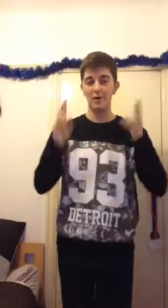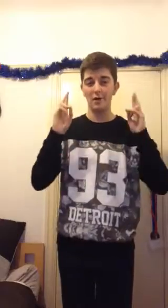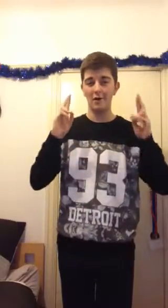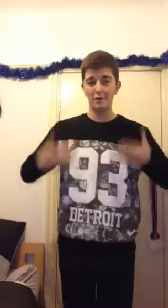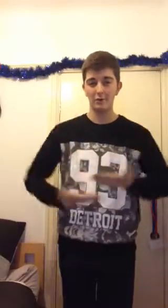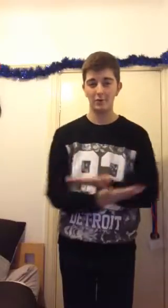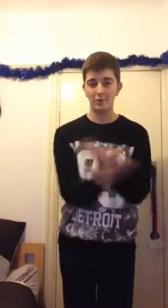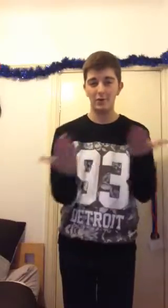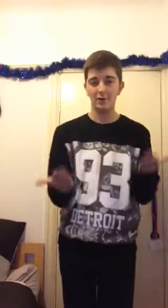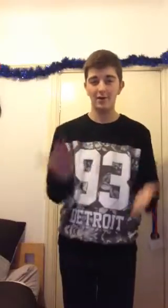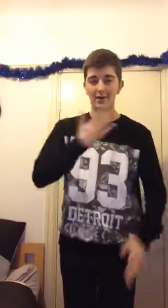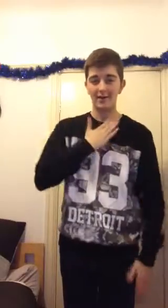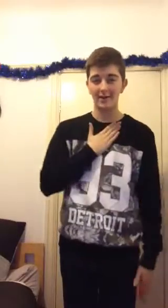I hope you all like.